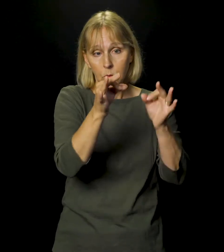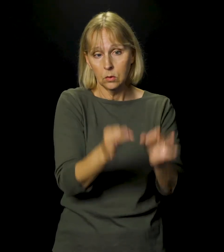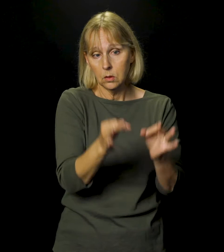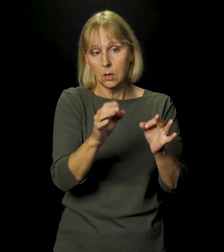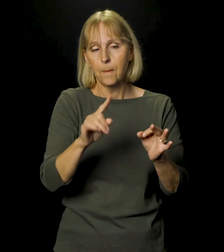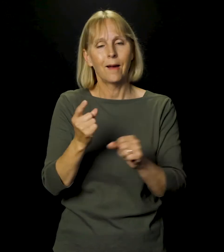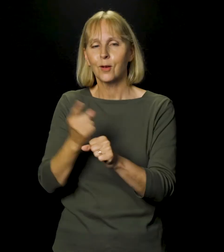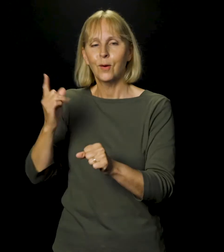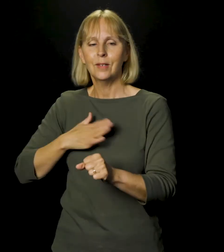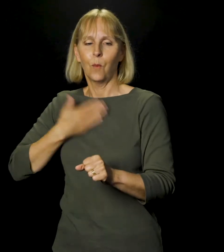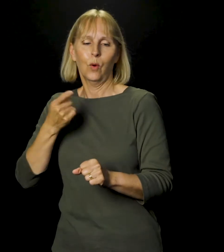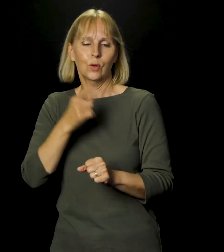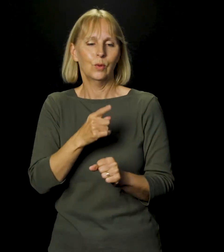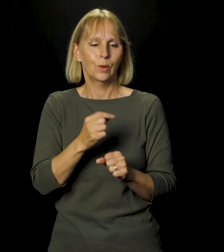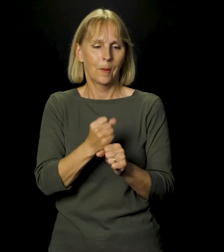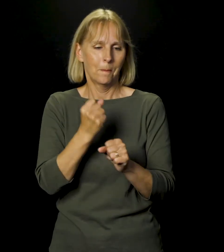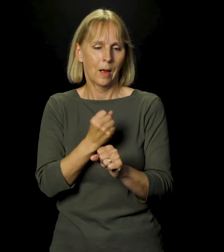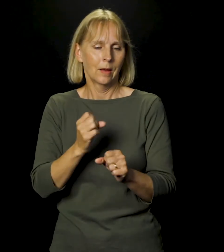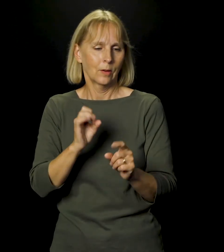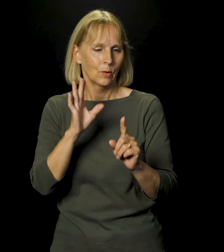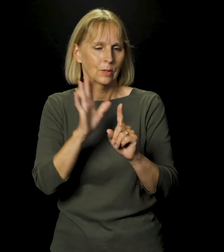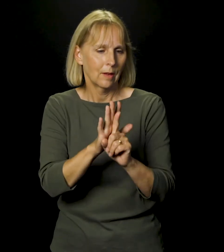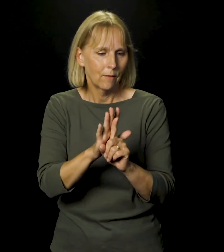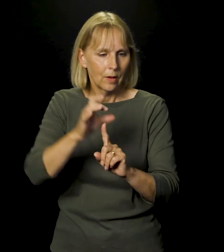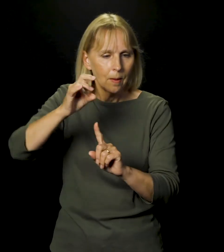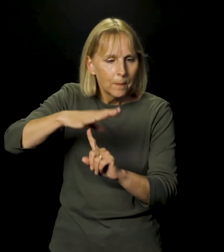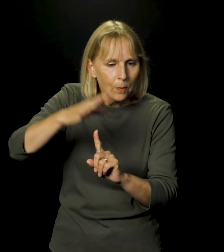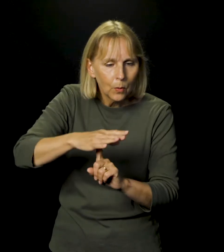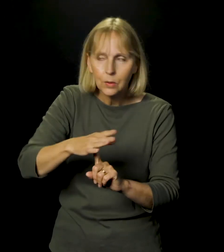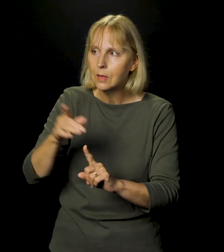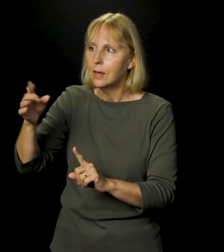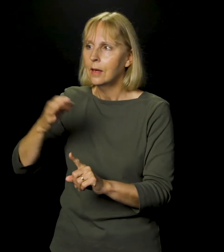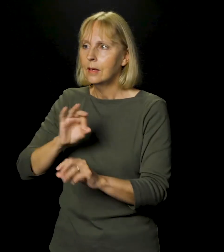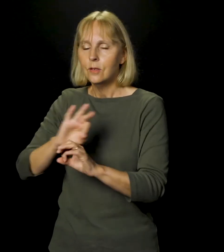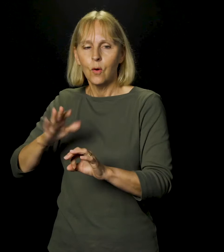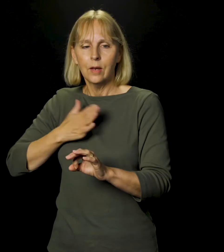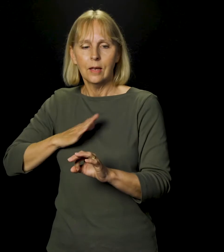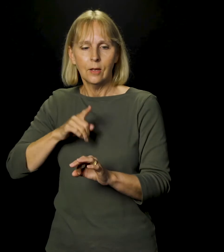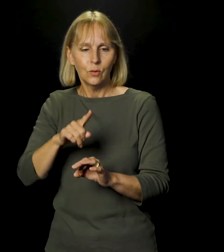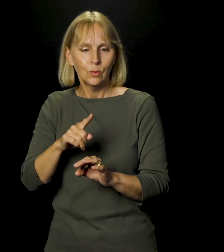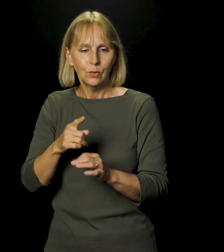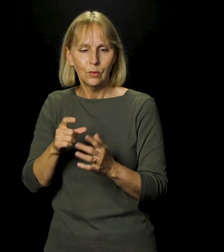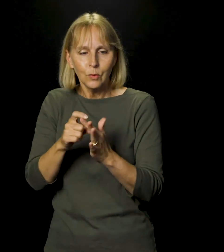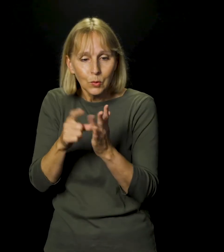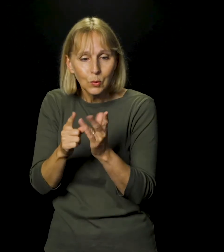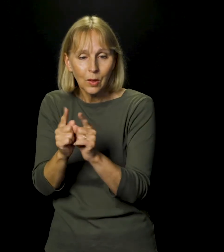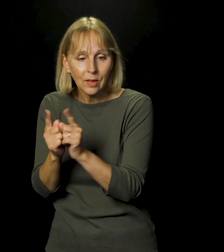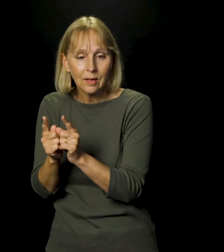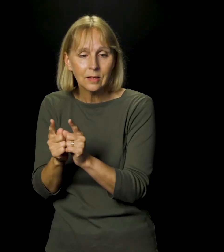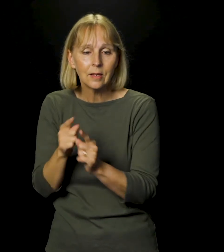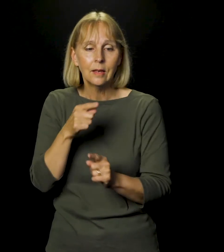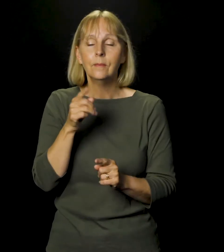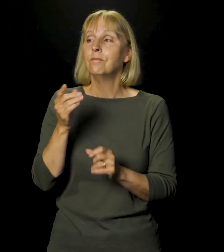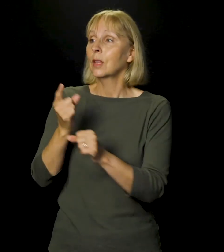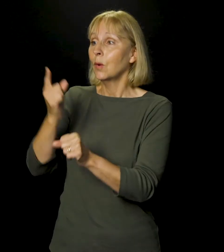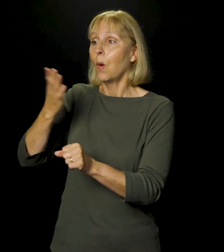God doesn't ask that of you. He doesn't require that of you. He doesn't require anything of you. He just asks that you step into a relationship